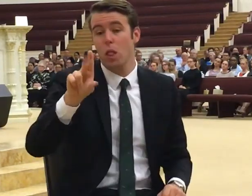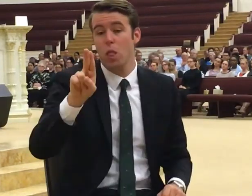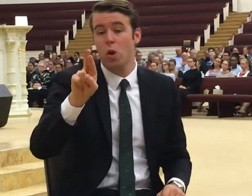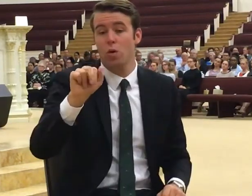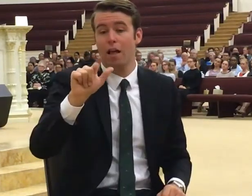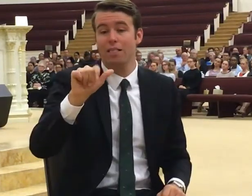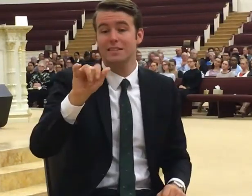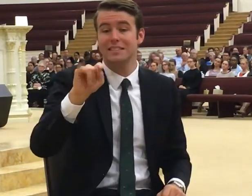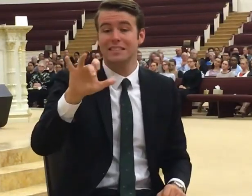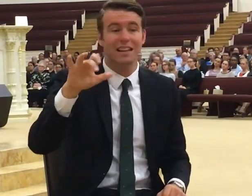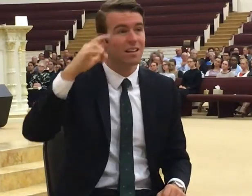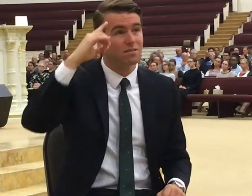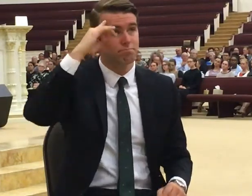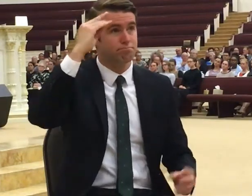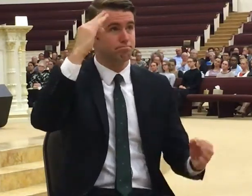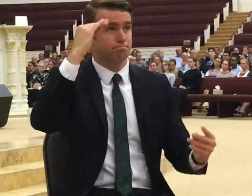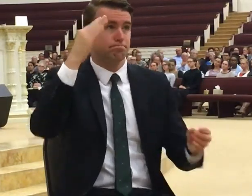rise,